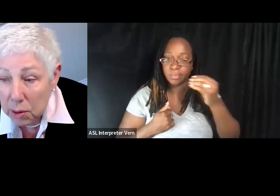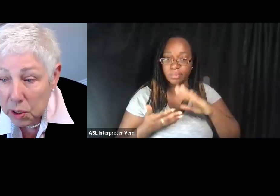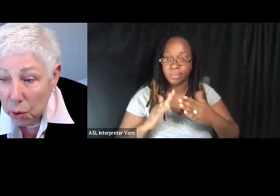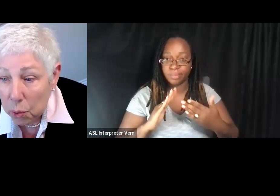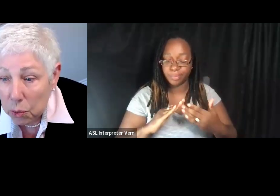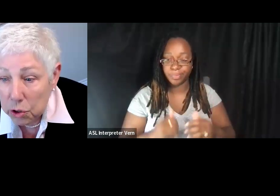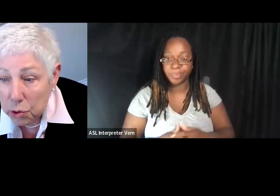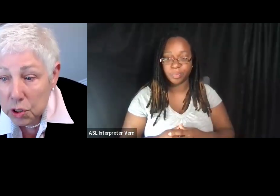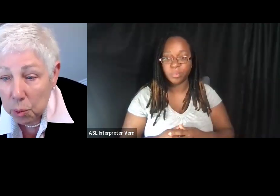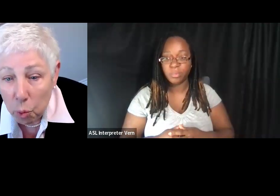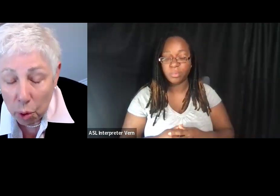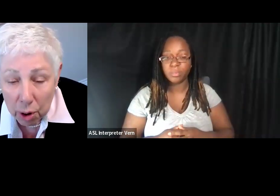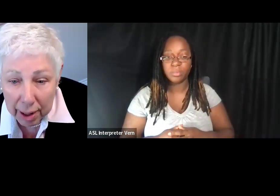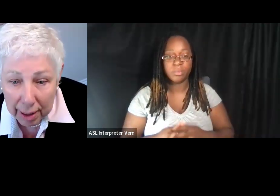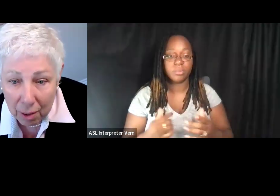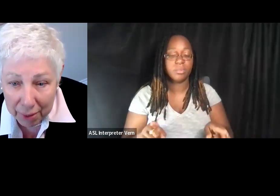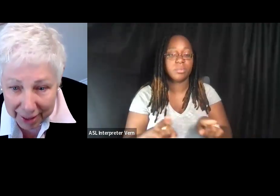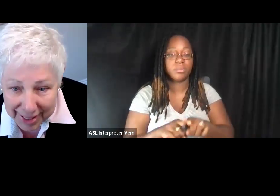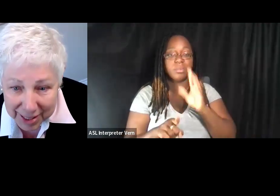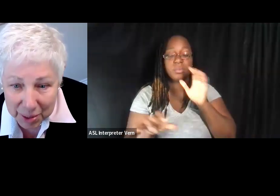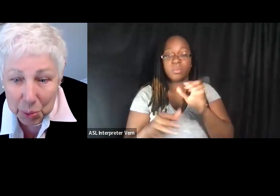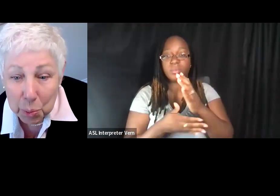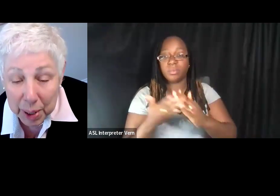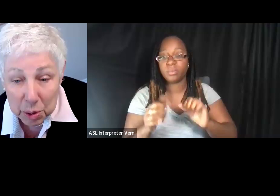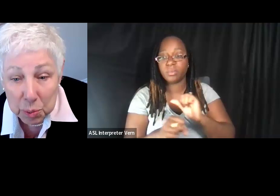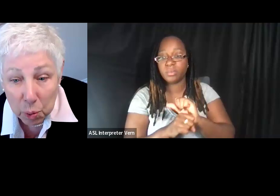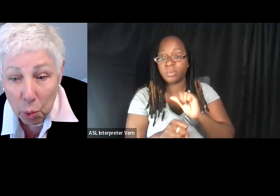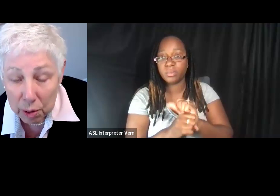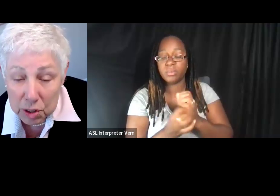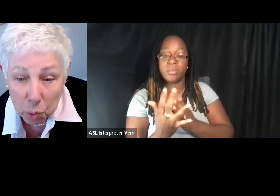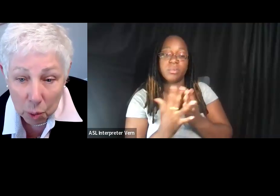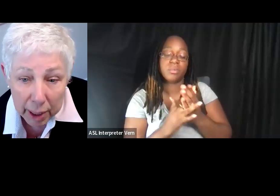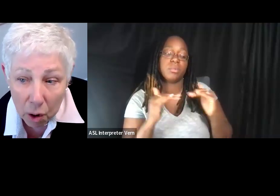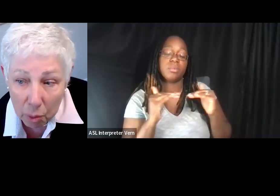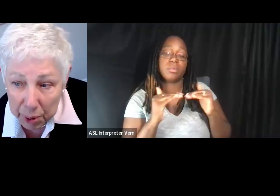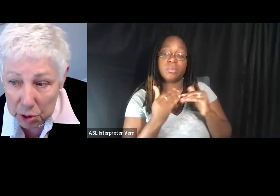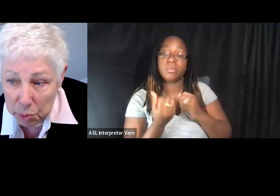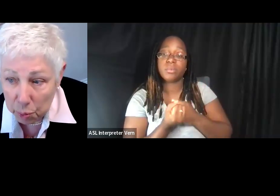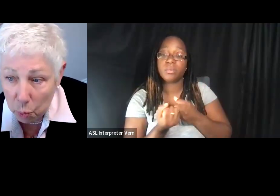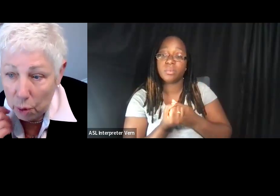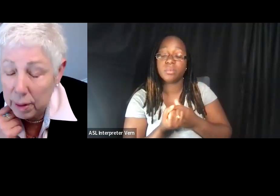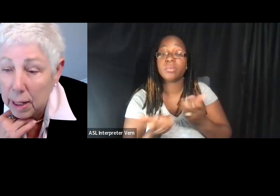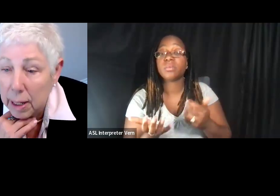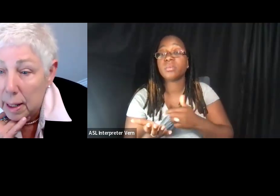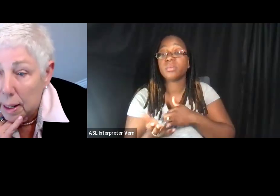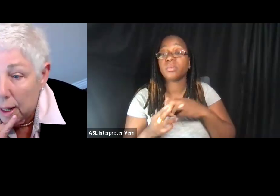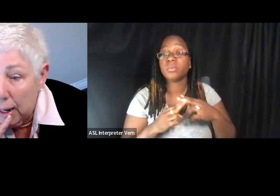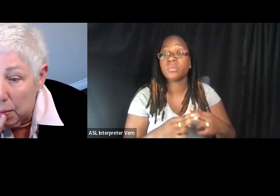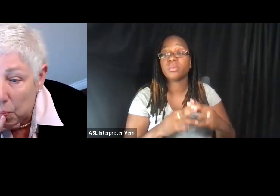We also do some work on this through peer support. So what we call peer support,